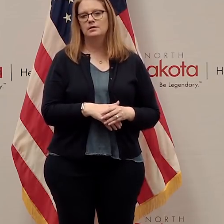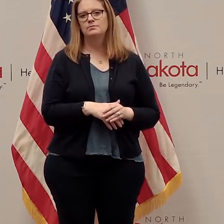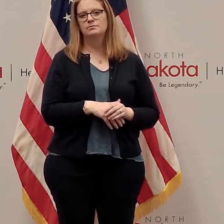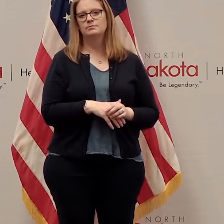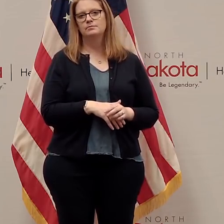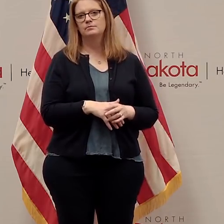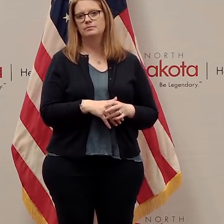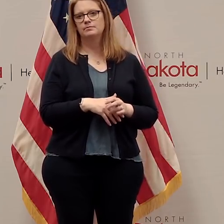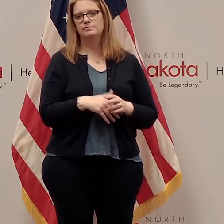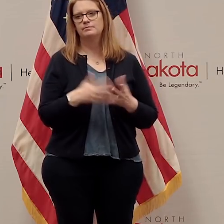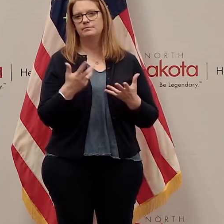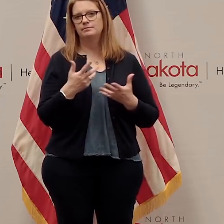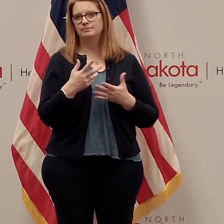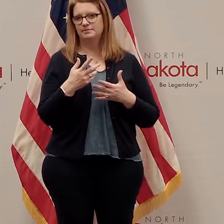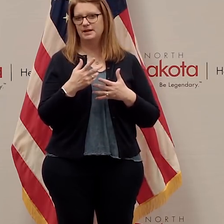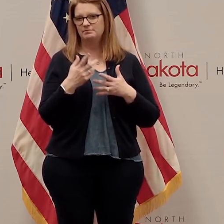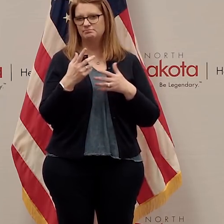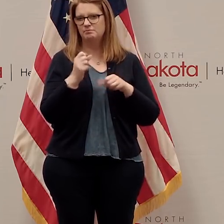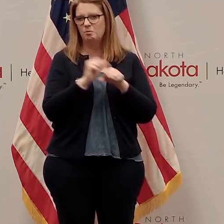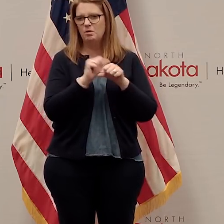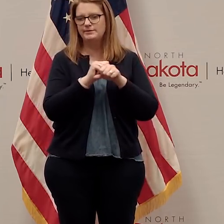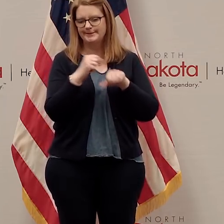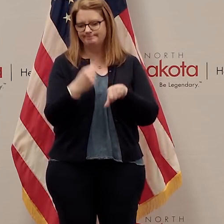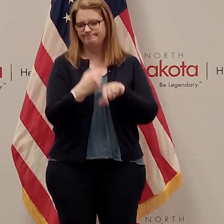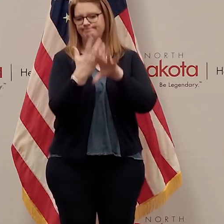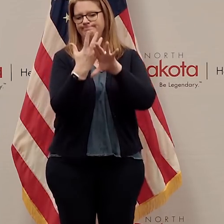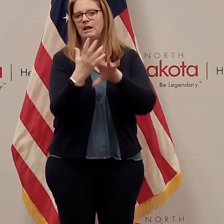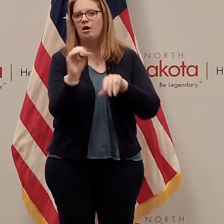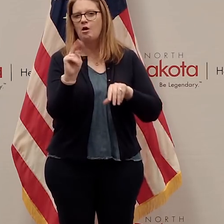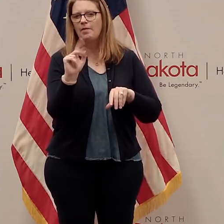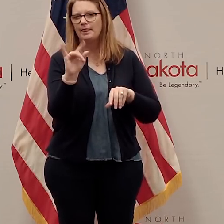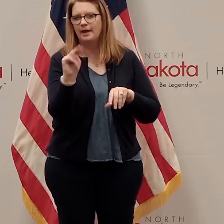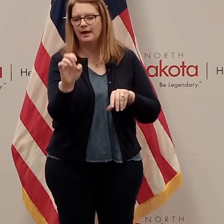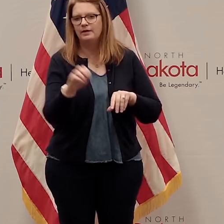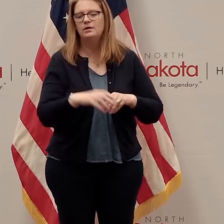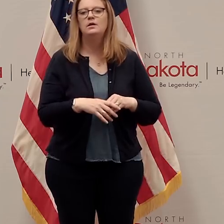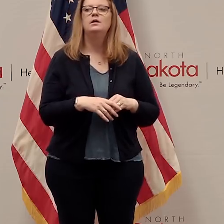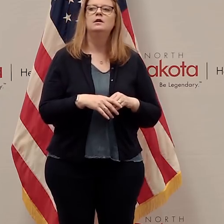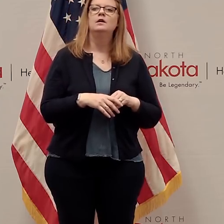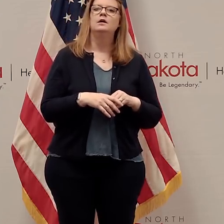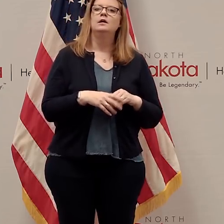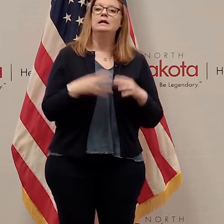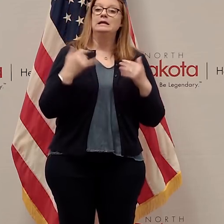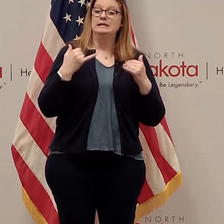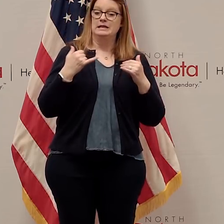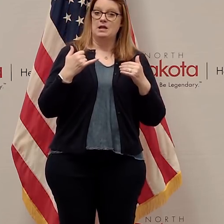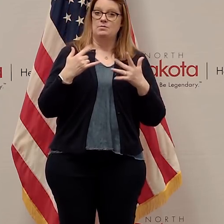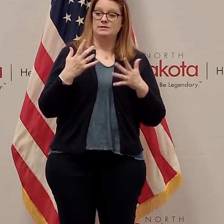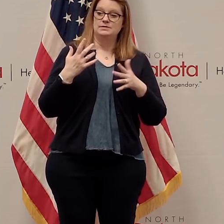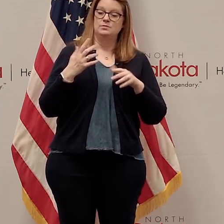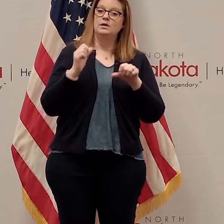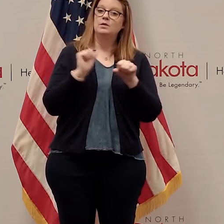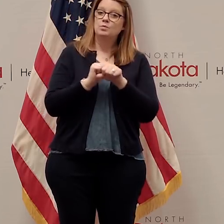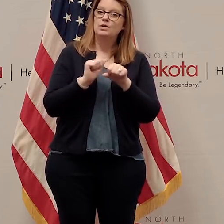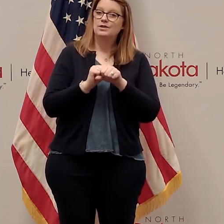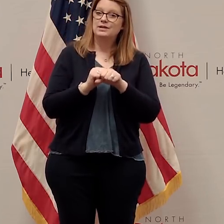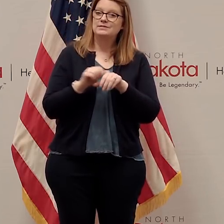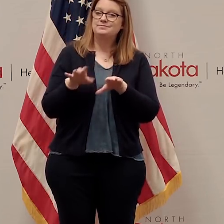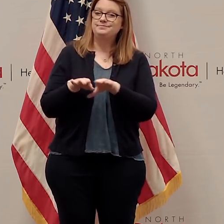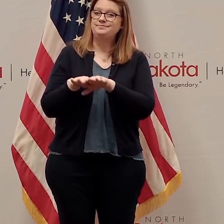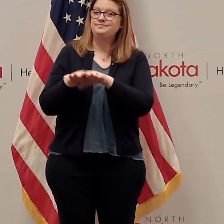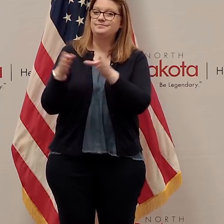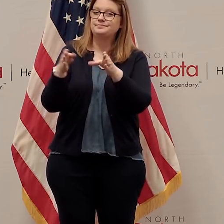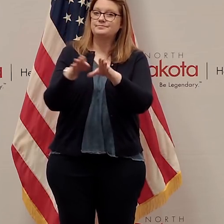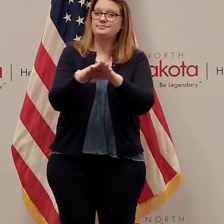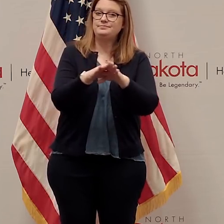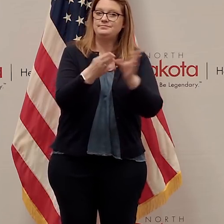care of their congregations online. We think as we open back up, there's a lot of things that churches can do that are pretty simple